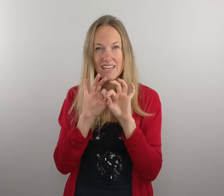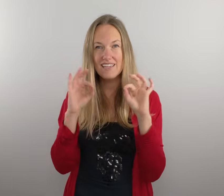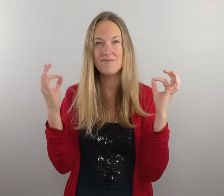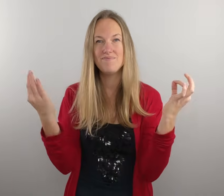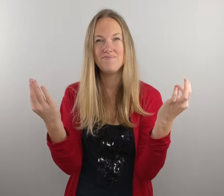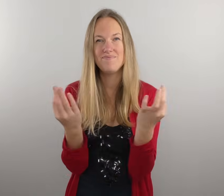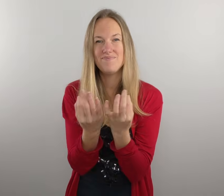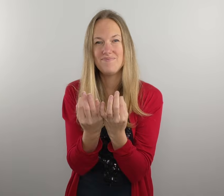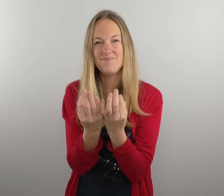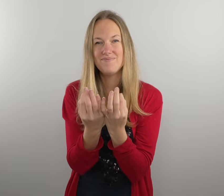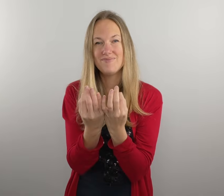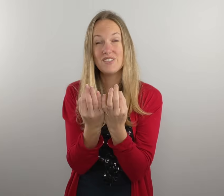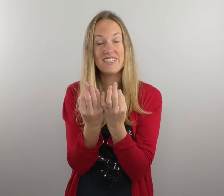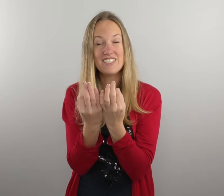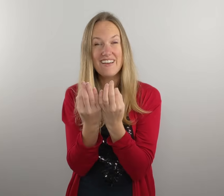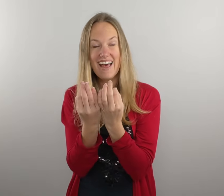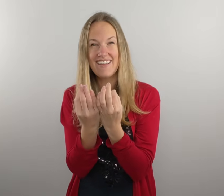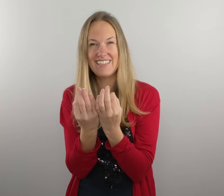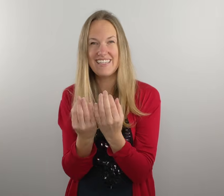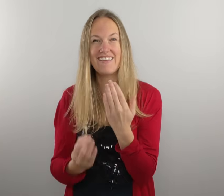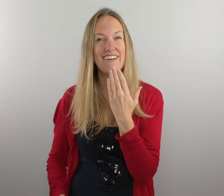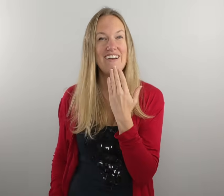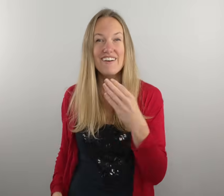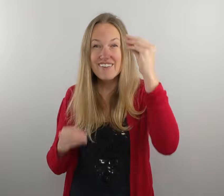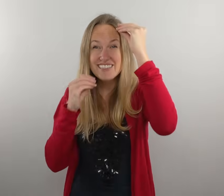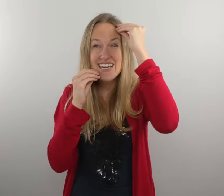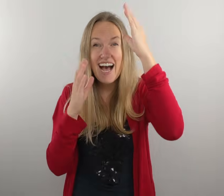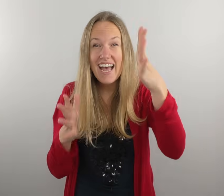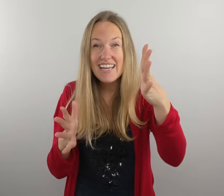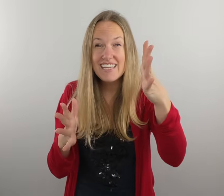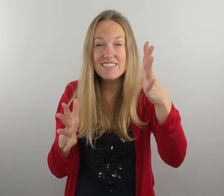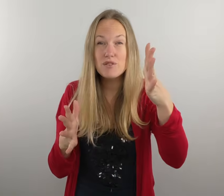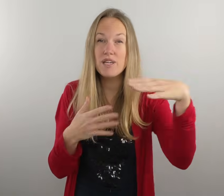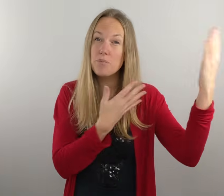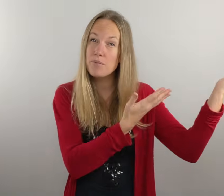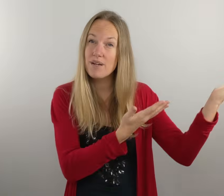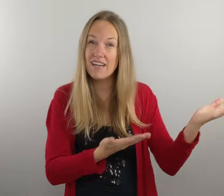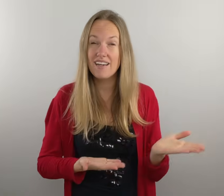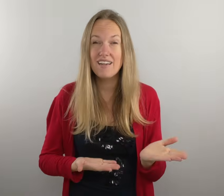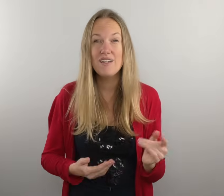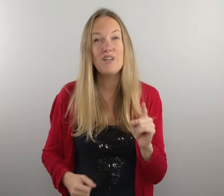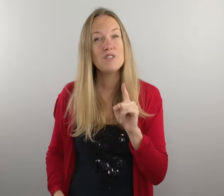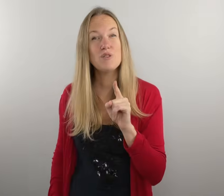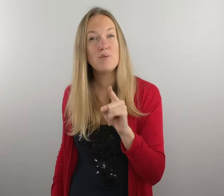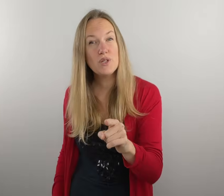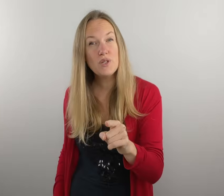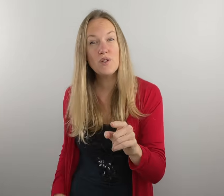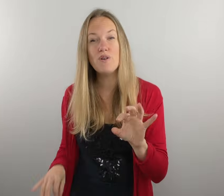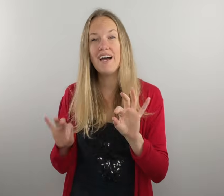okay? So let's try that line together. Good tidings we bring to you and